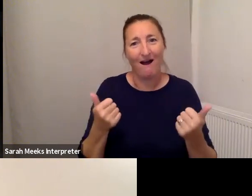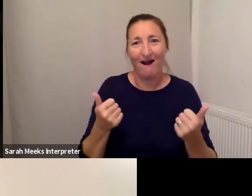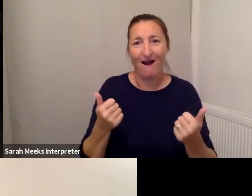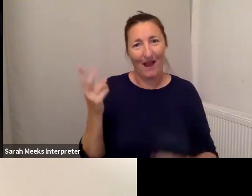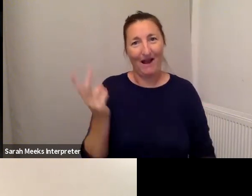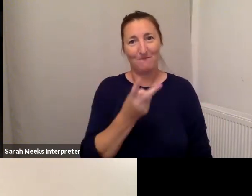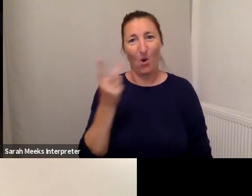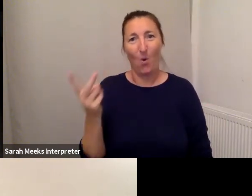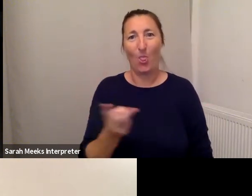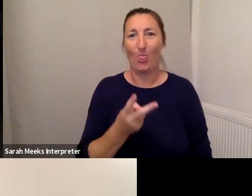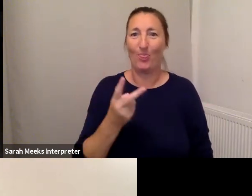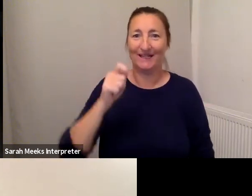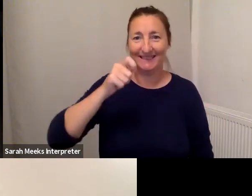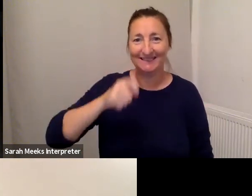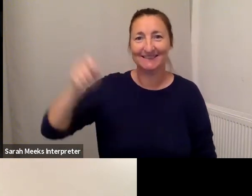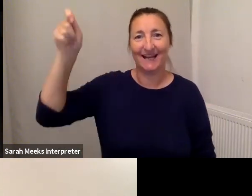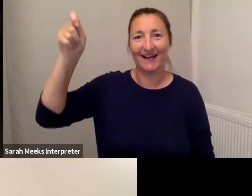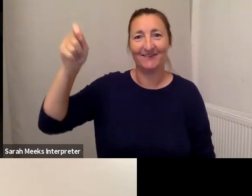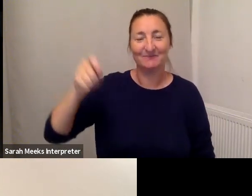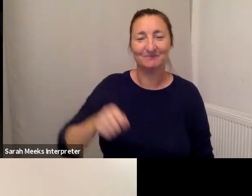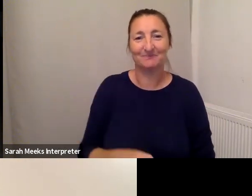to bring together both